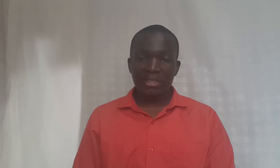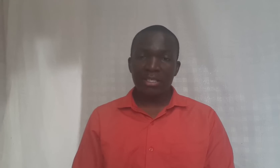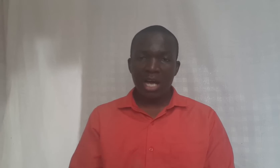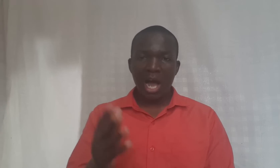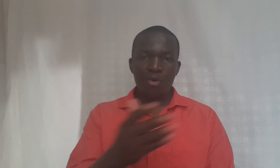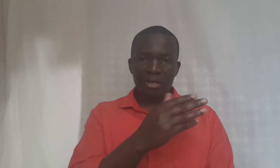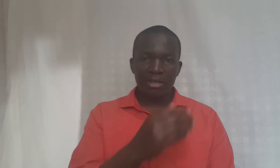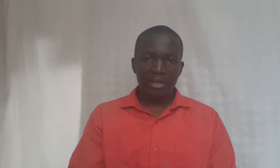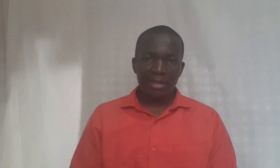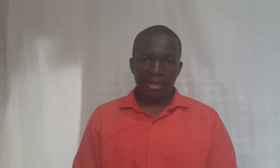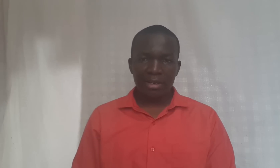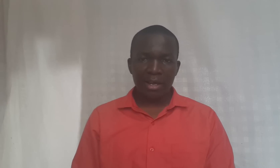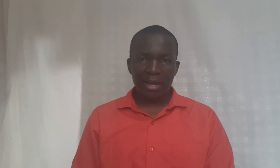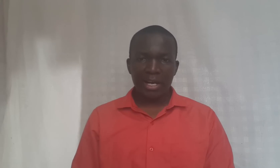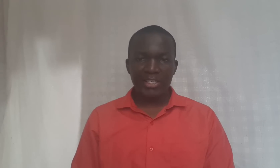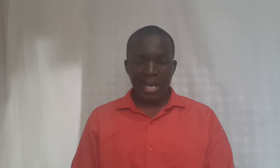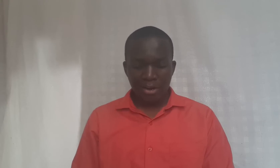a town in Kajiado